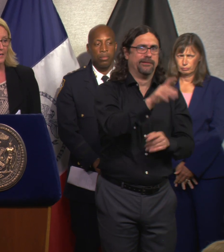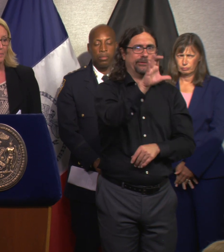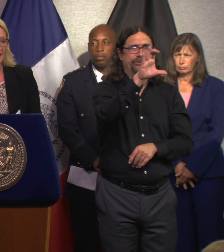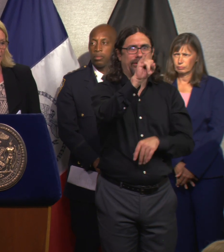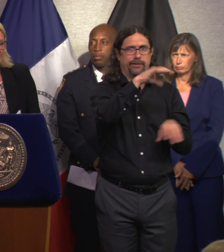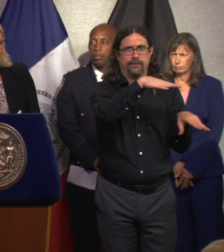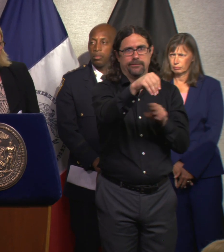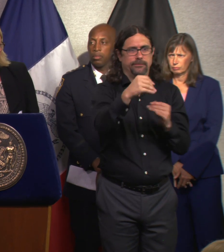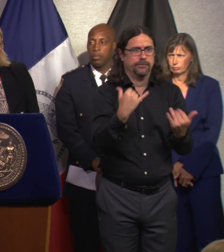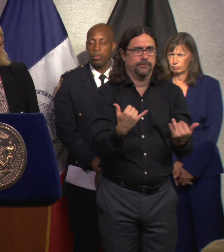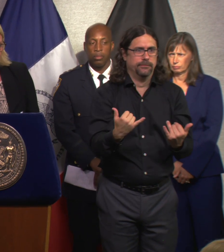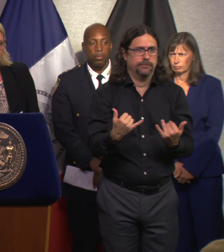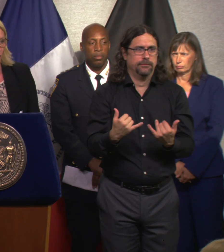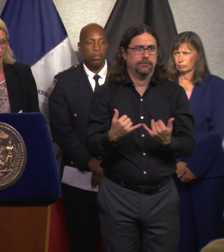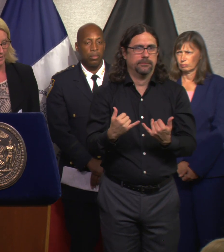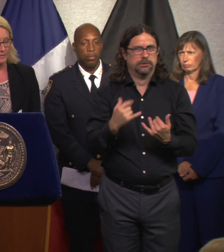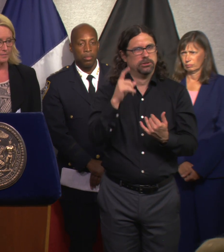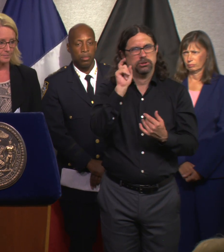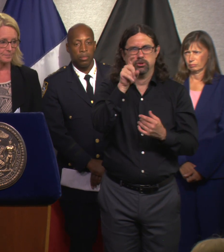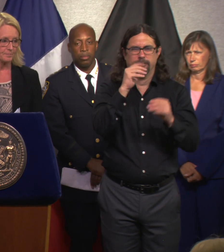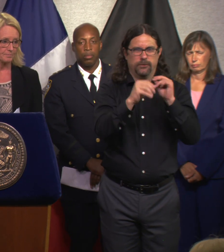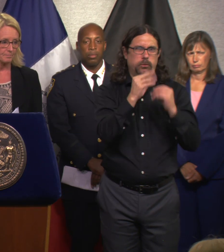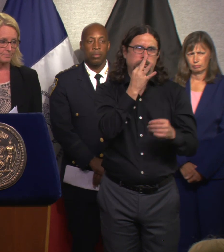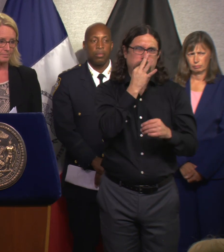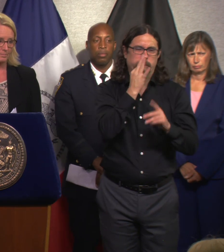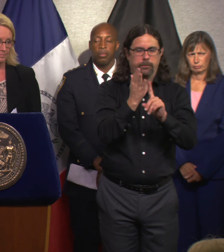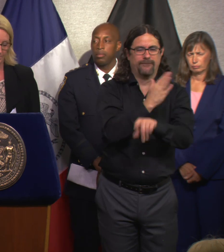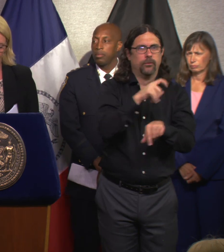Island right The now. number is 1,700 customers in Coney Island.